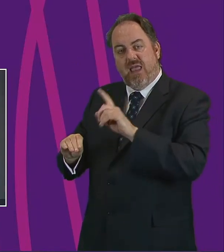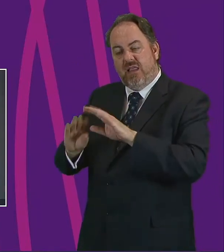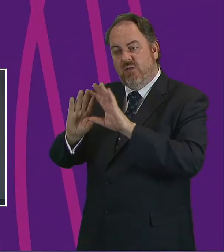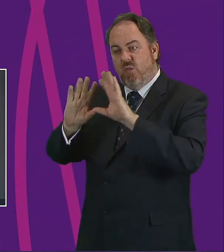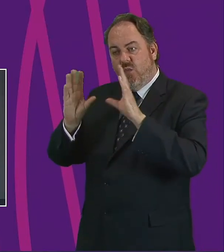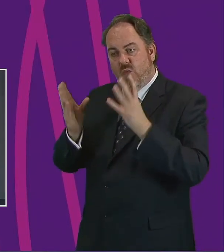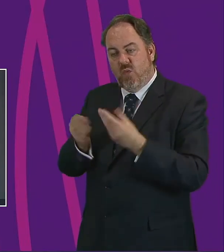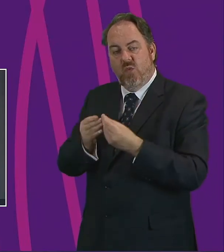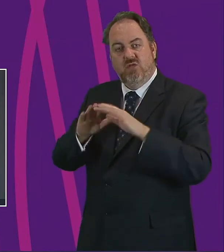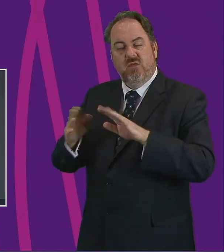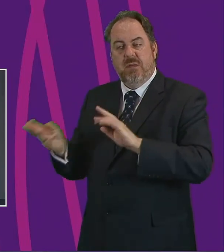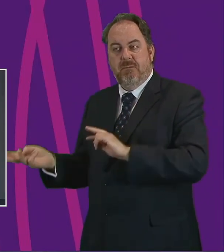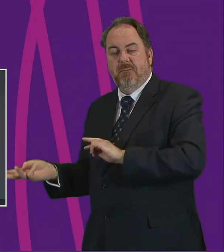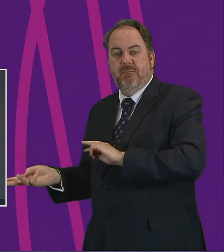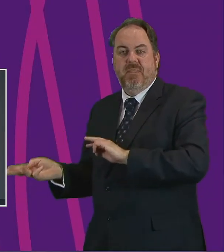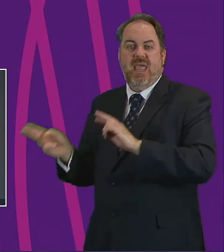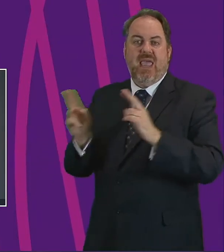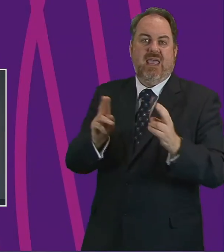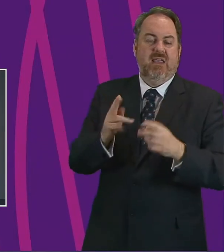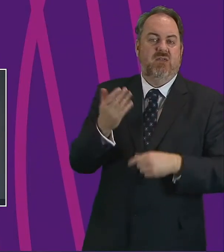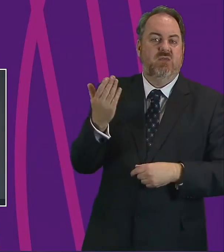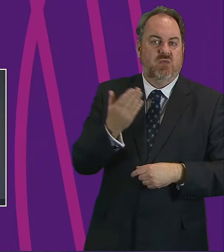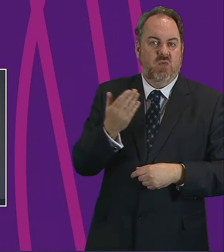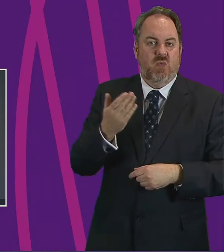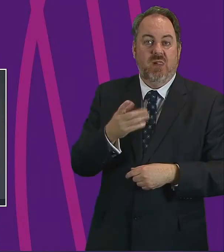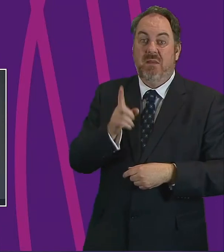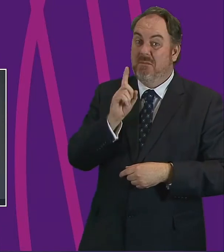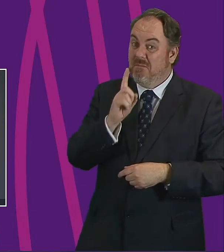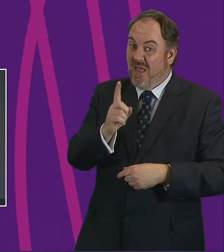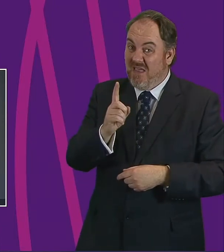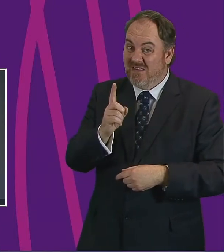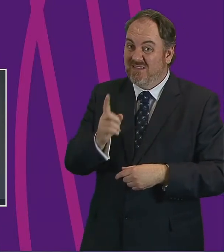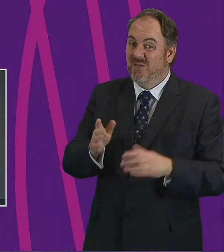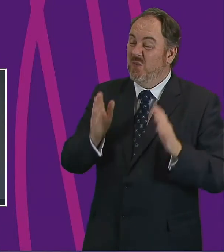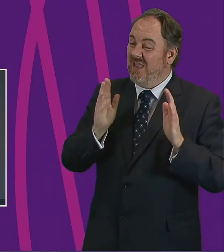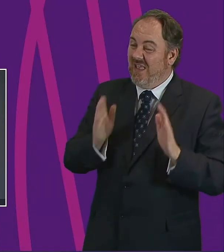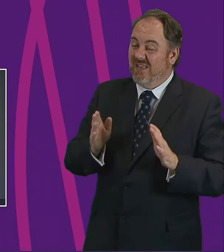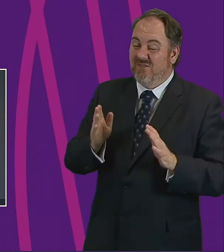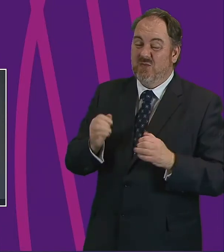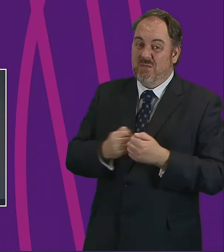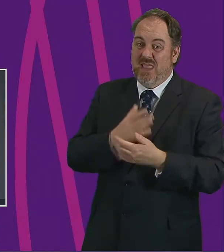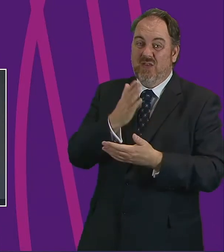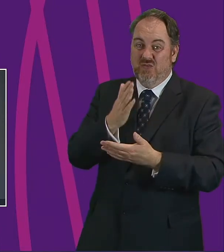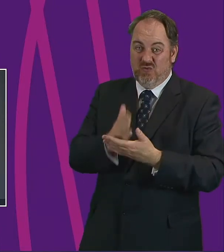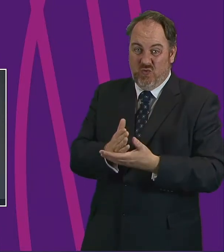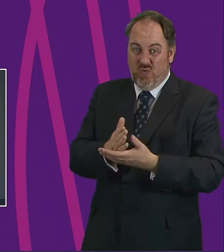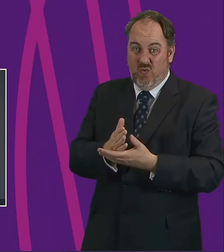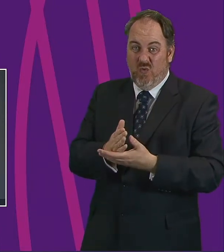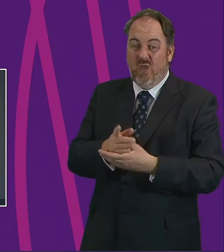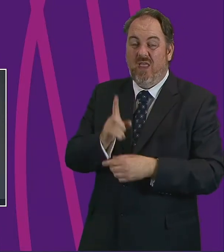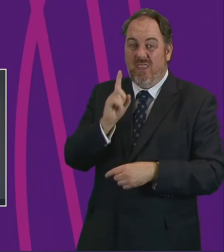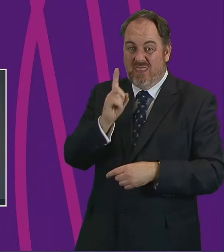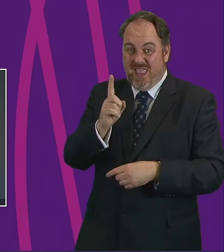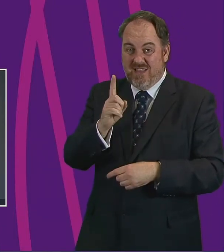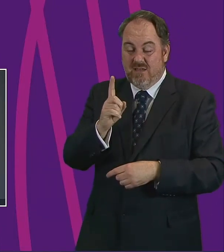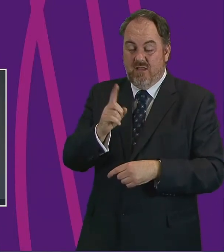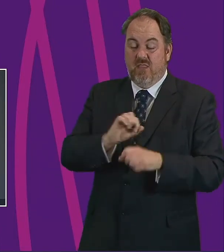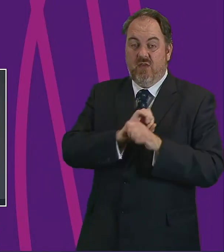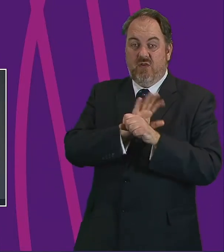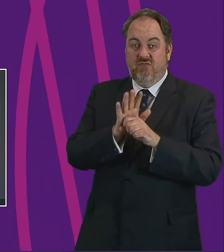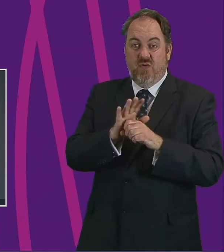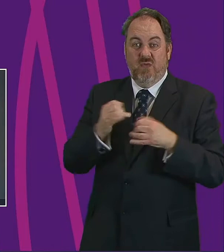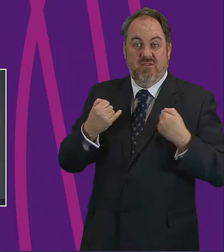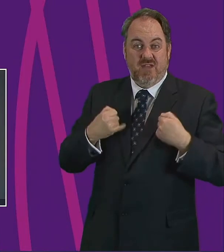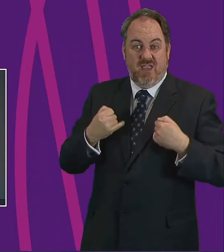schooling model. But that will be dependent upon seeing further reductions in the key indicators that the First